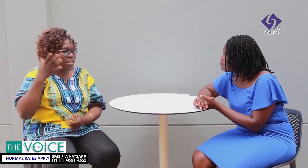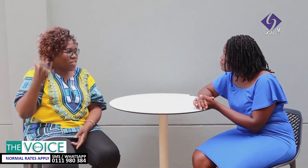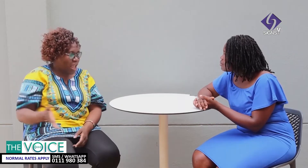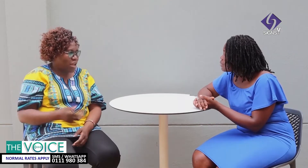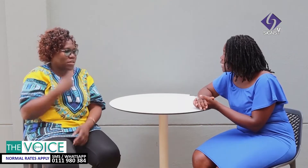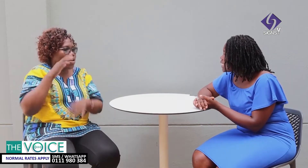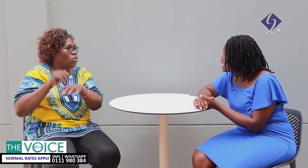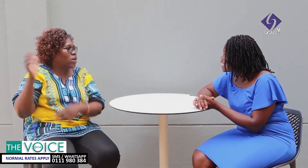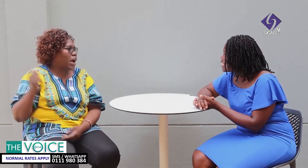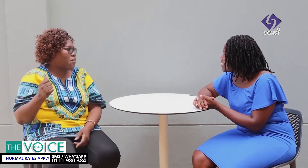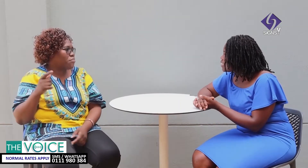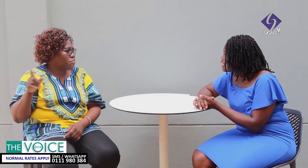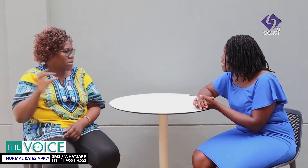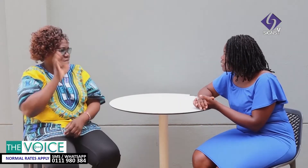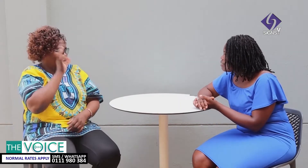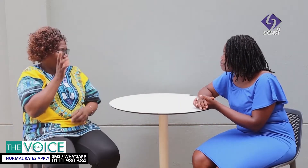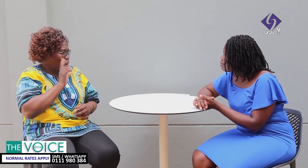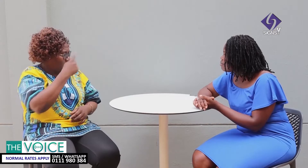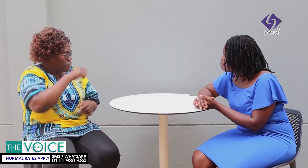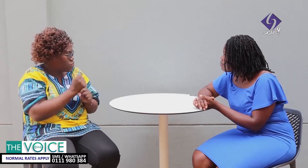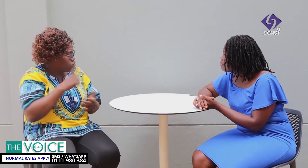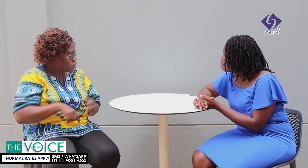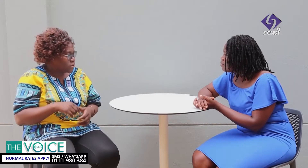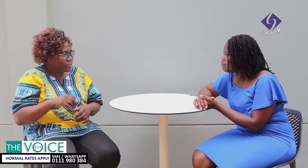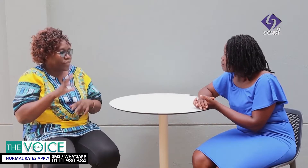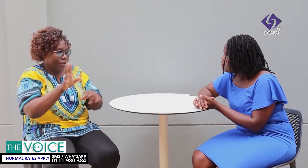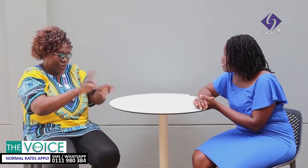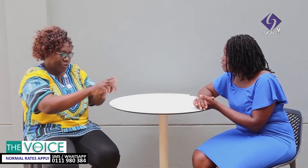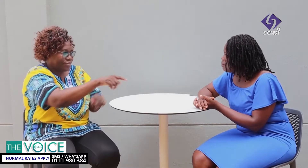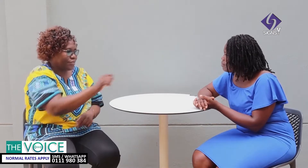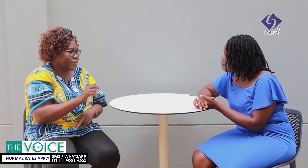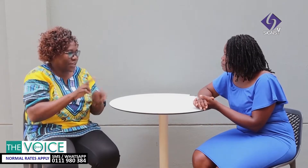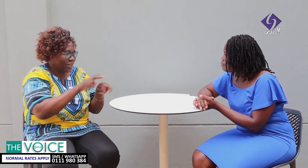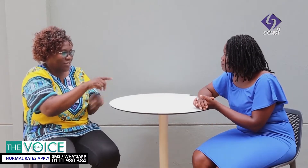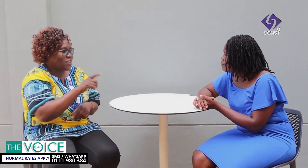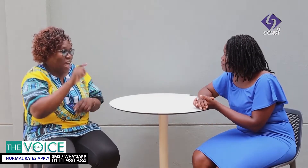being questioned. At this time, I wasn't even allowed to go outside and work.